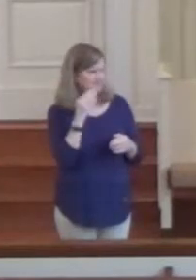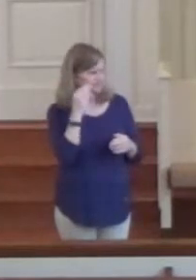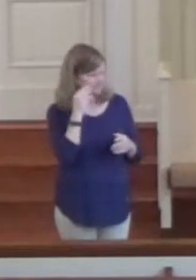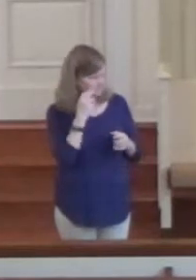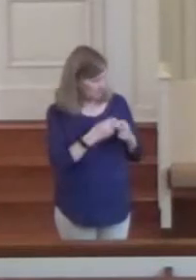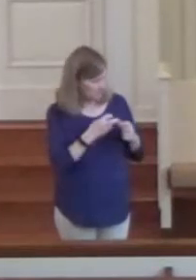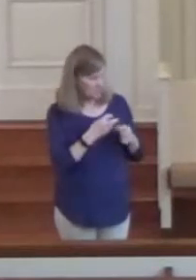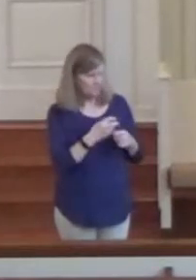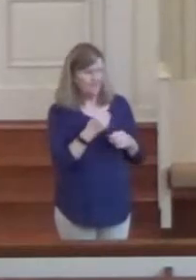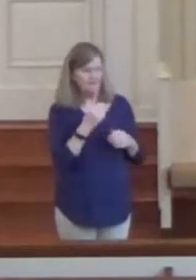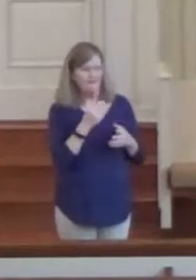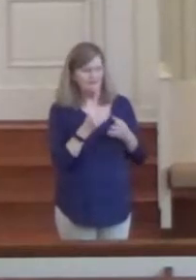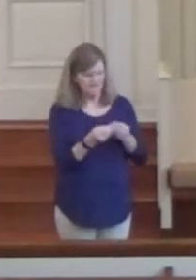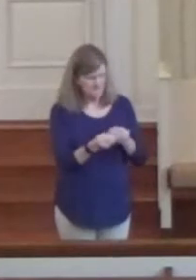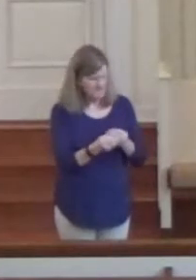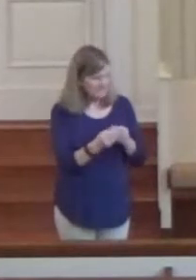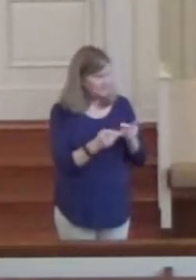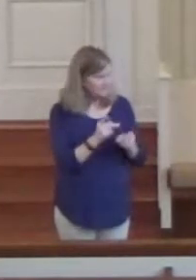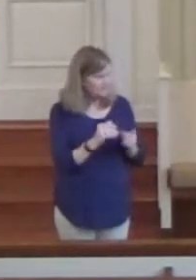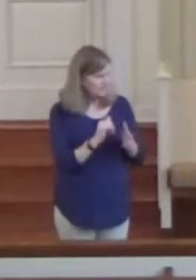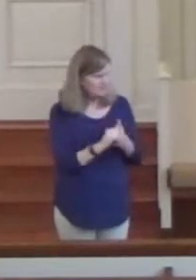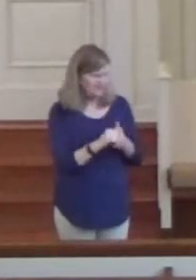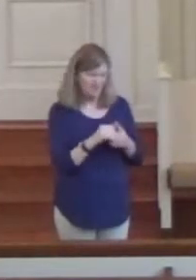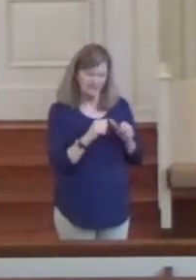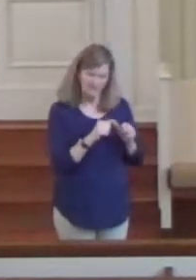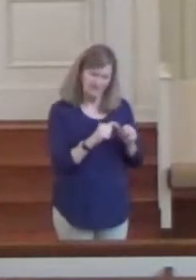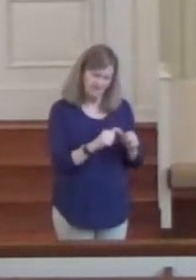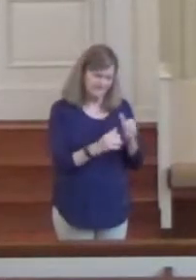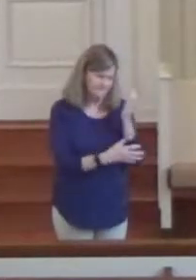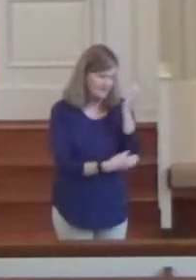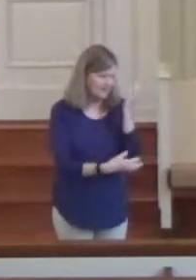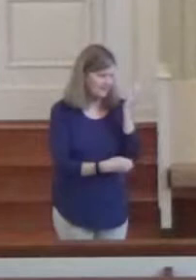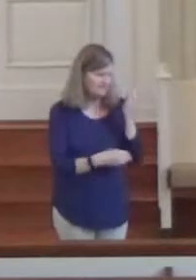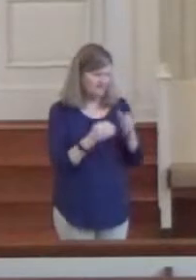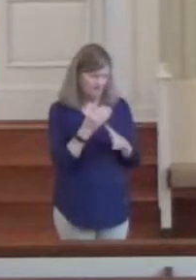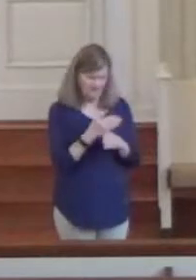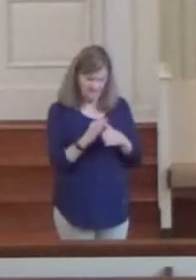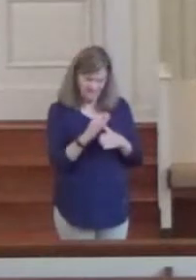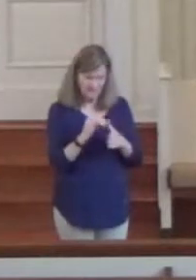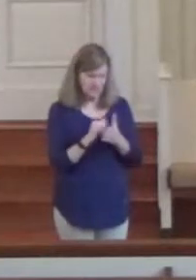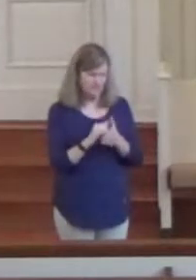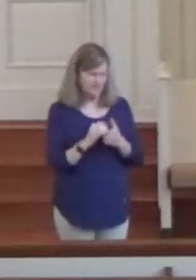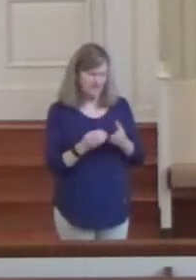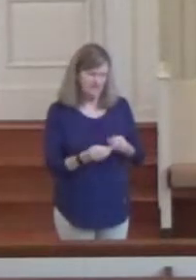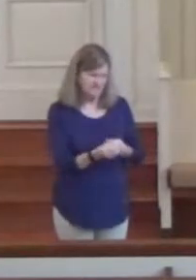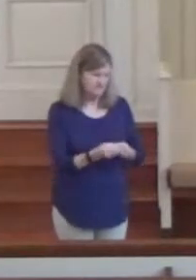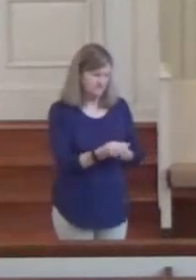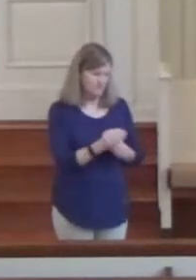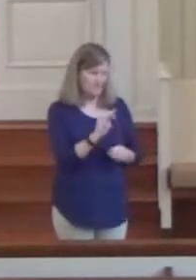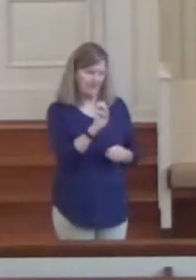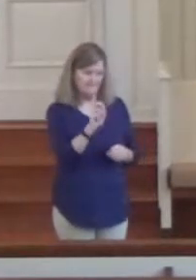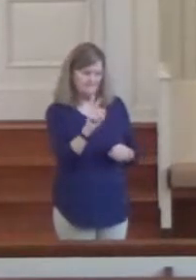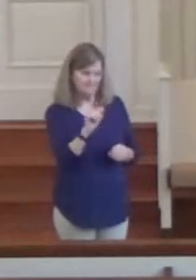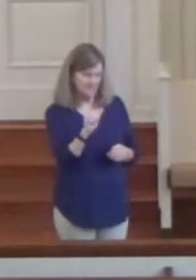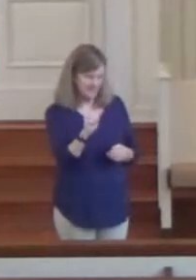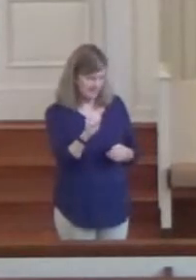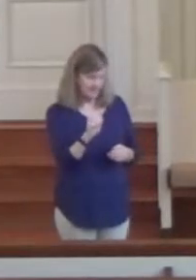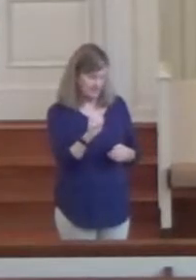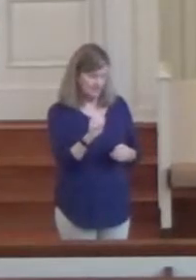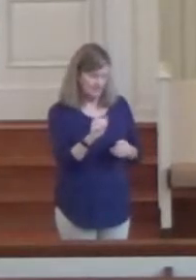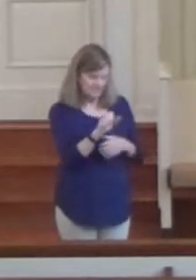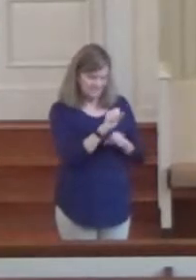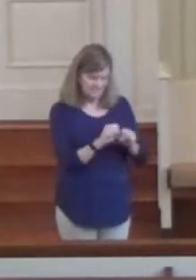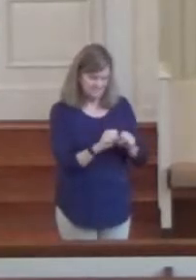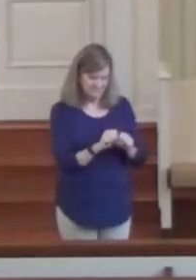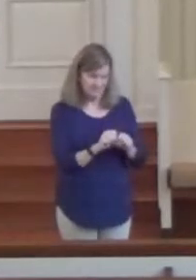those who are in chronic poverty? Do you know how hard it is to tackle the division that is in this world that is fueled by a media system that is just hell-bent